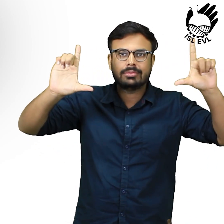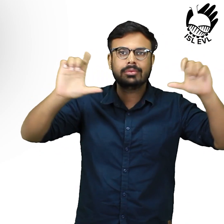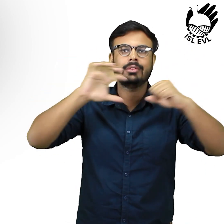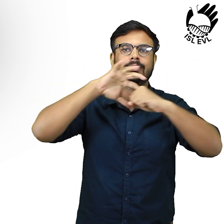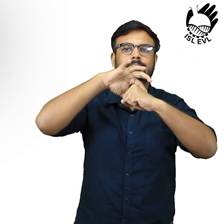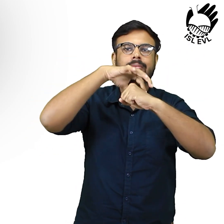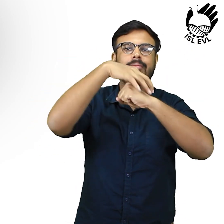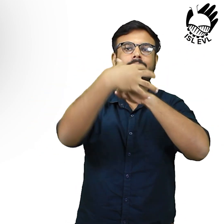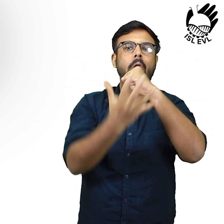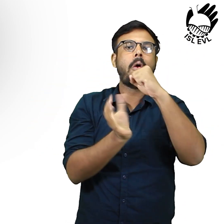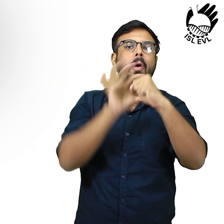A crystalline solid